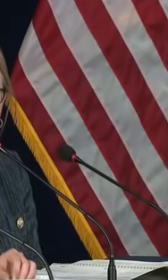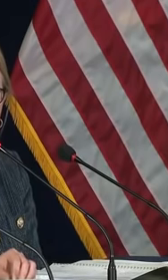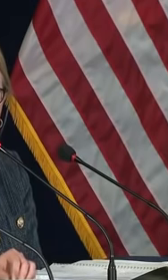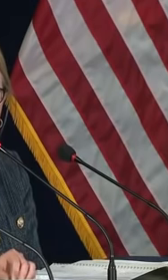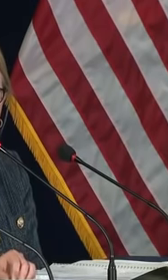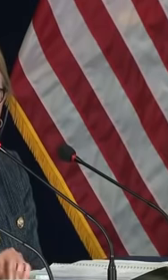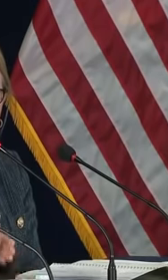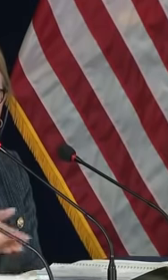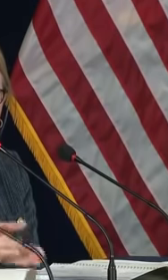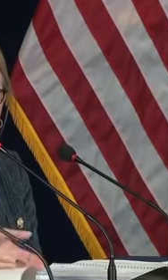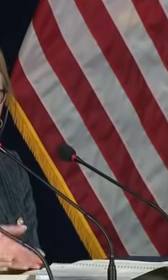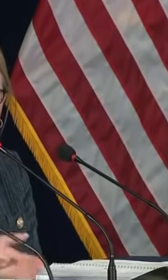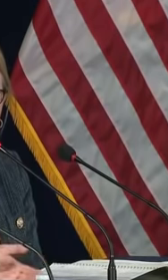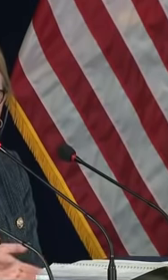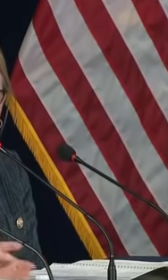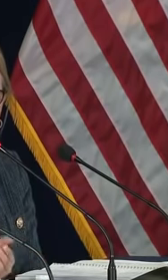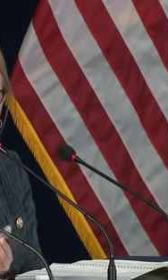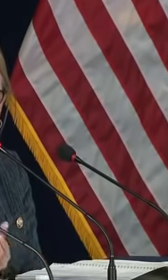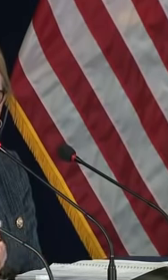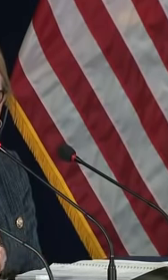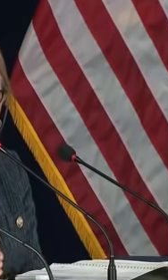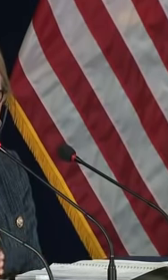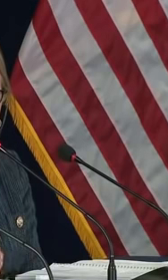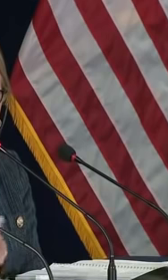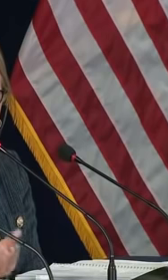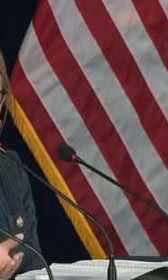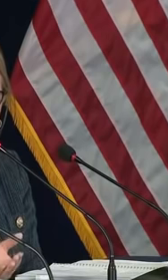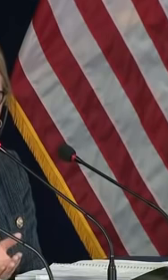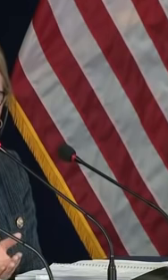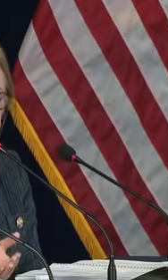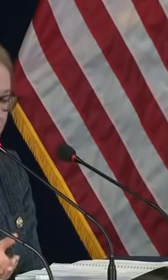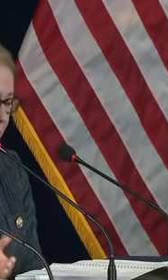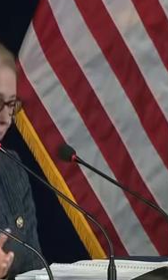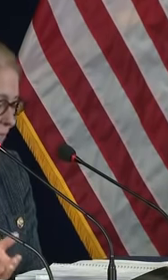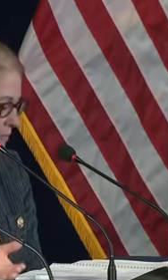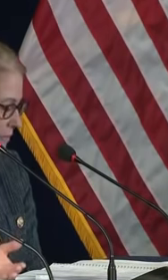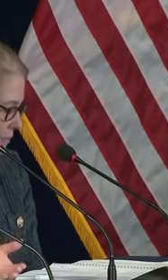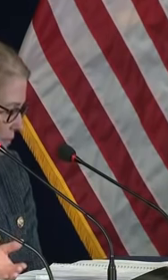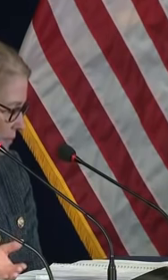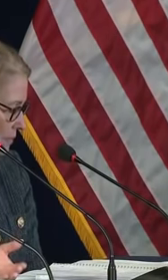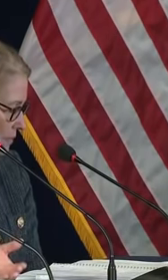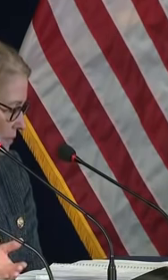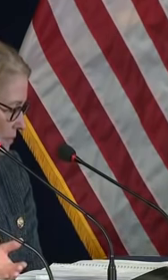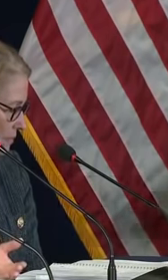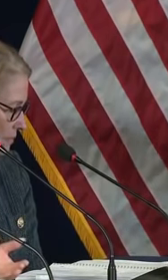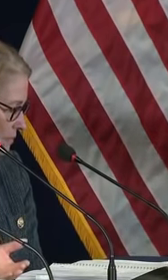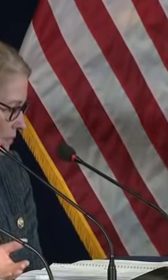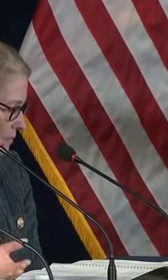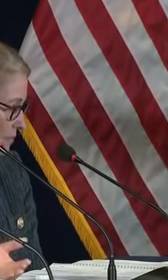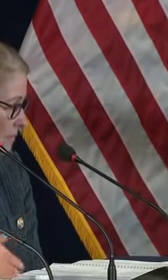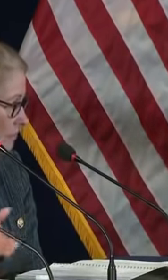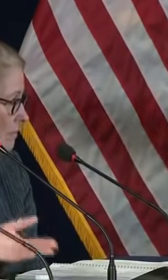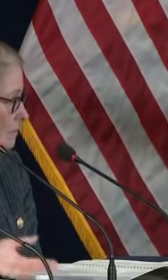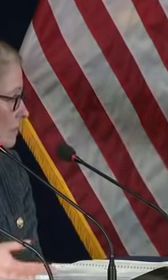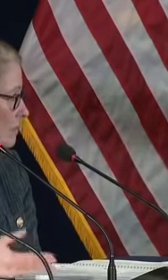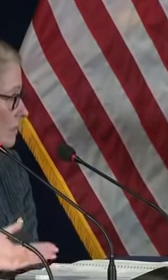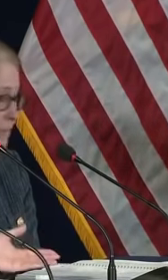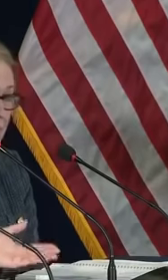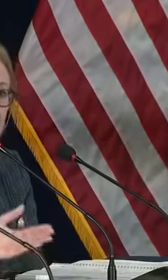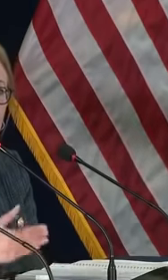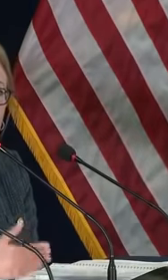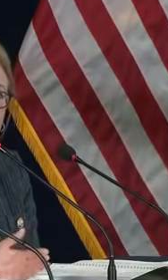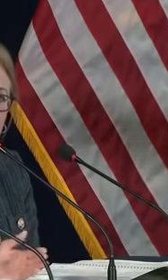note, for example, right now our highest amount of activity, COVID-19 activity, for example, as everyone's